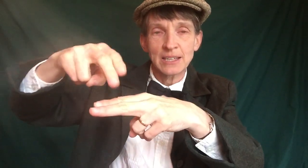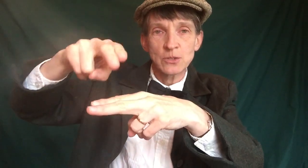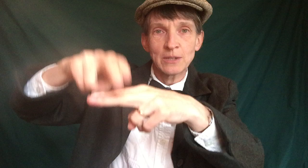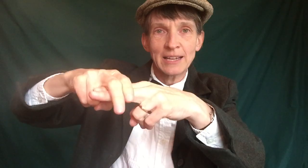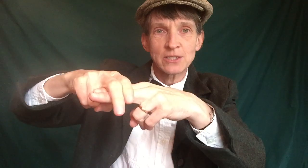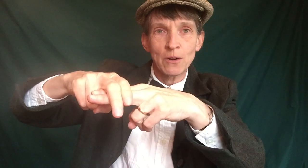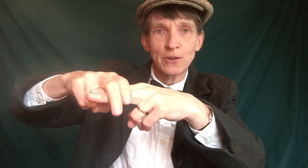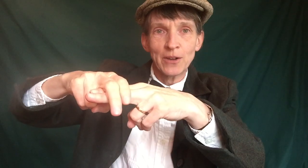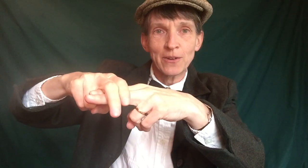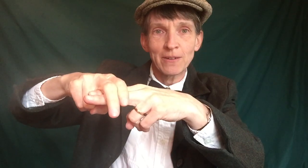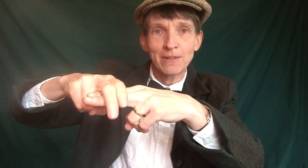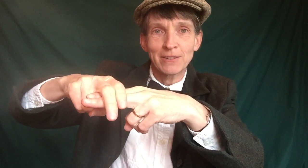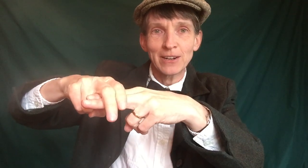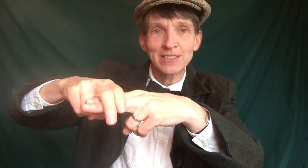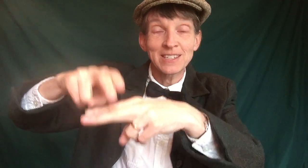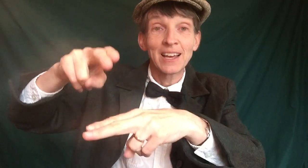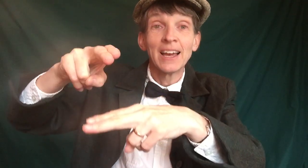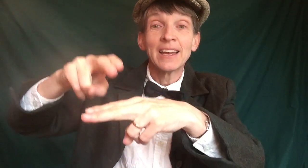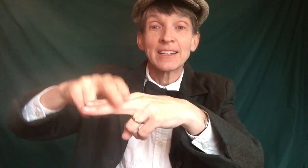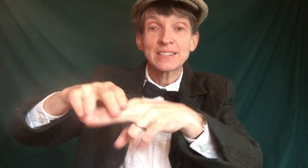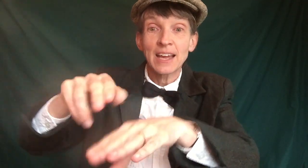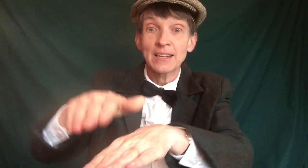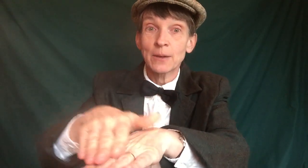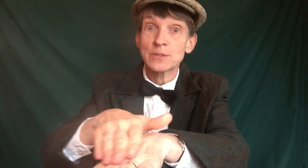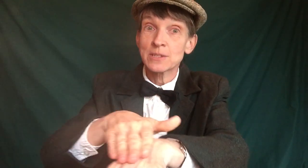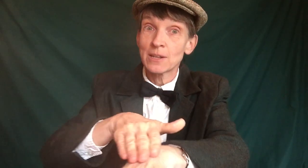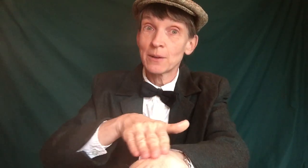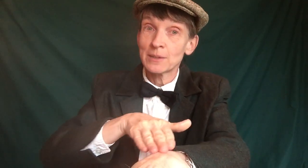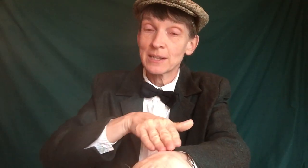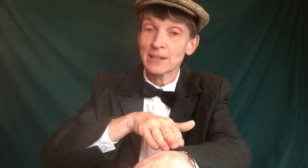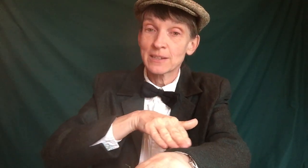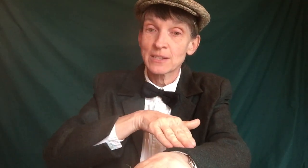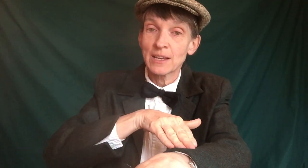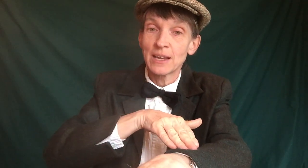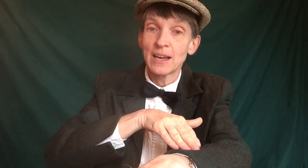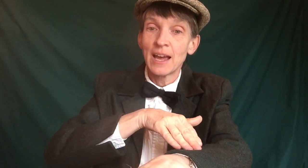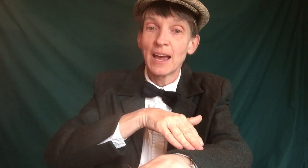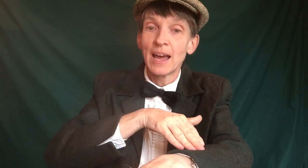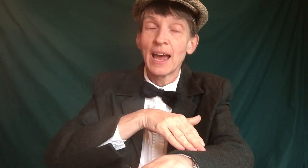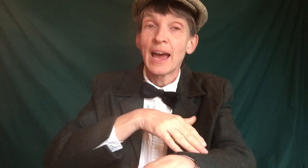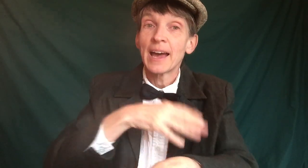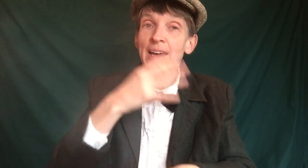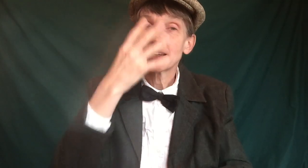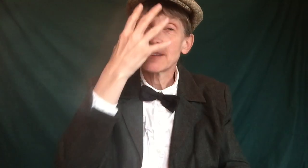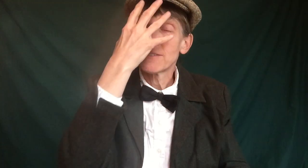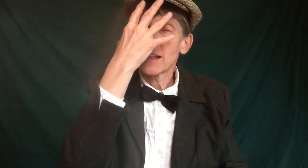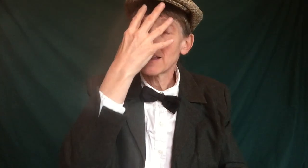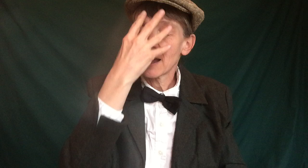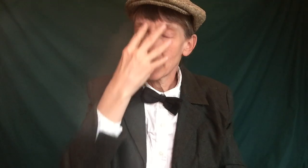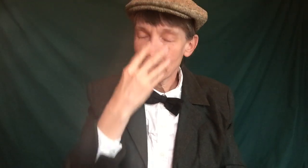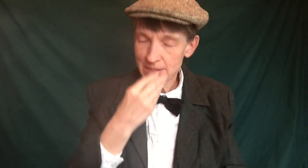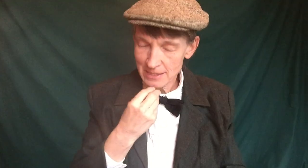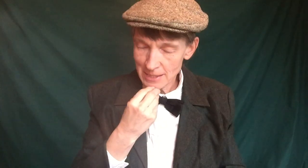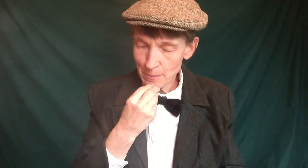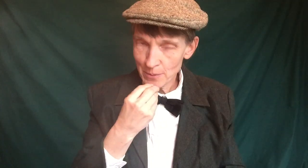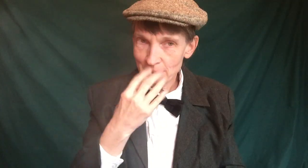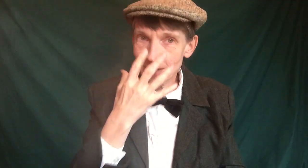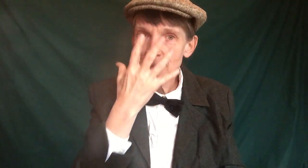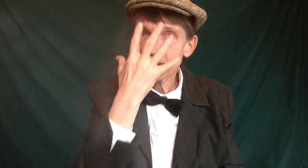like 2 legs over your other fingers. He sat down slowly. And he fell asleep.